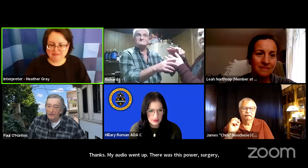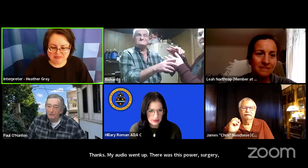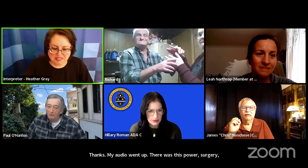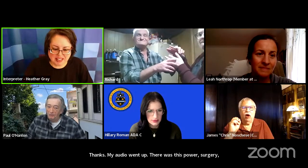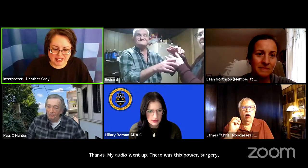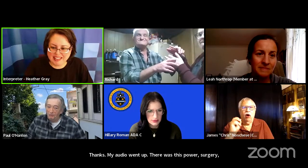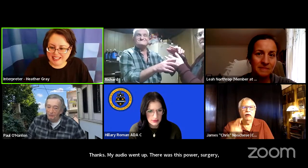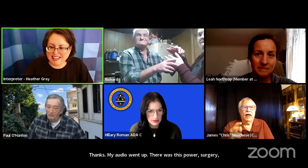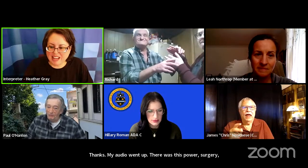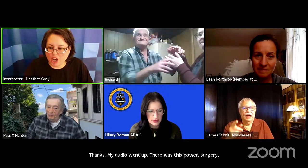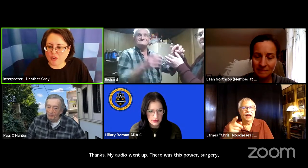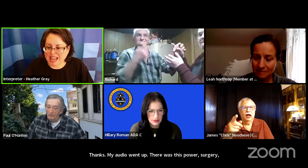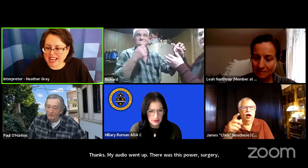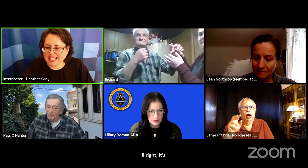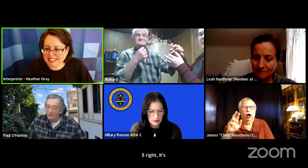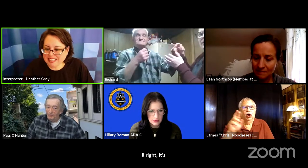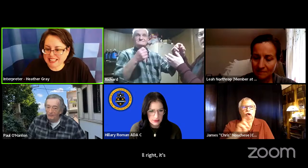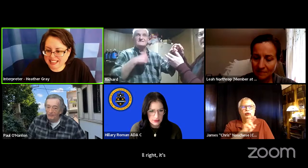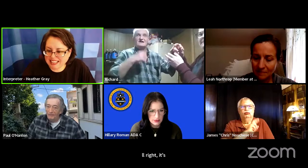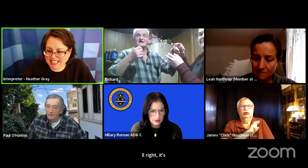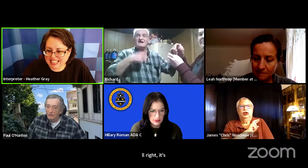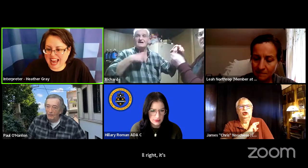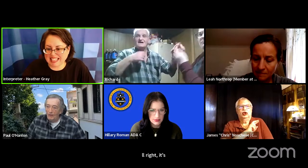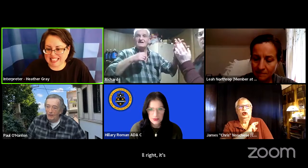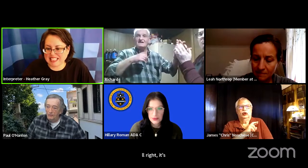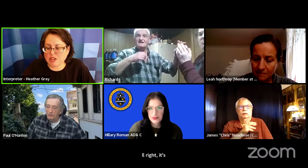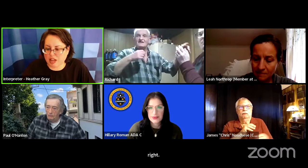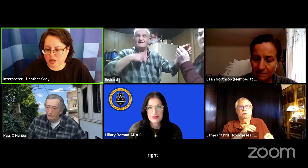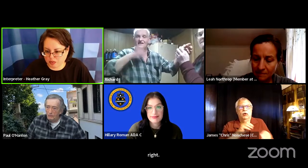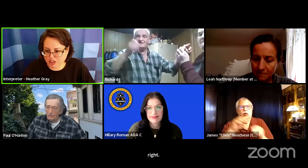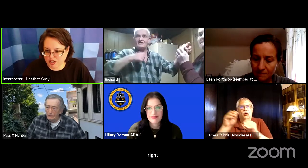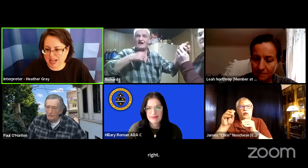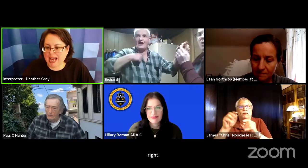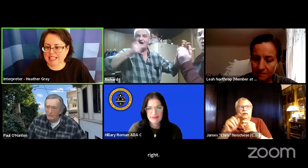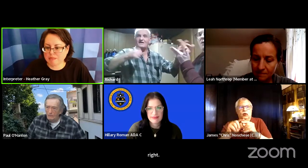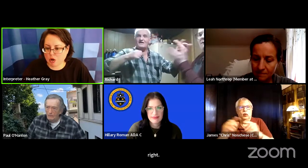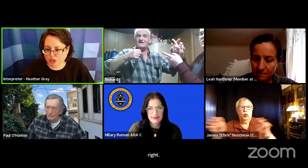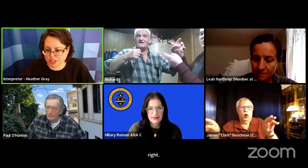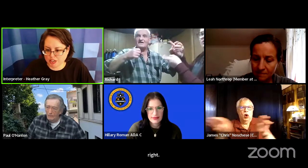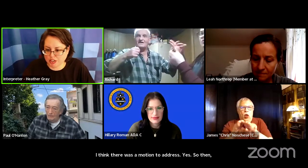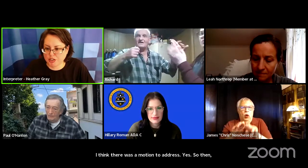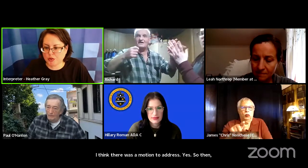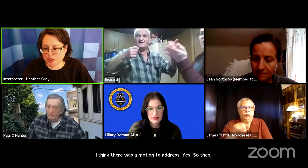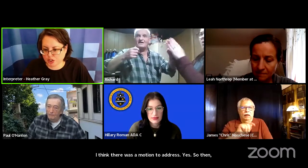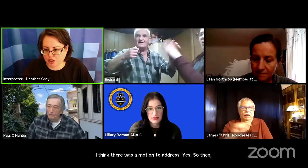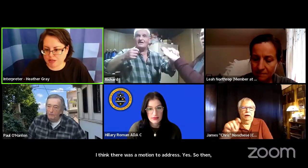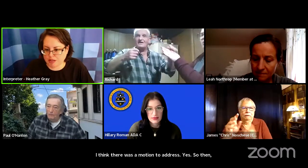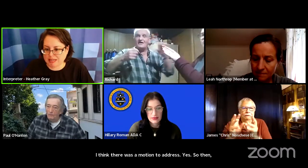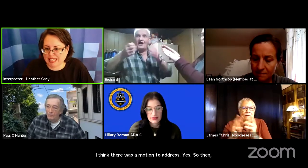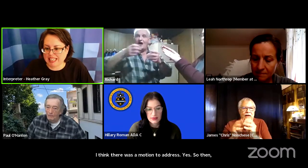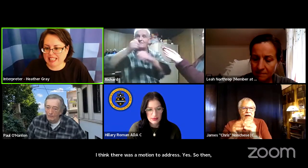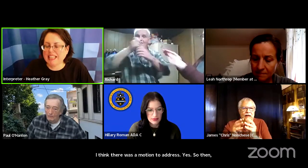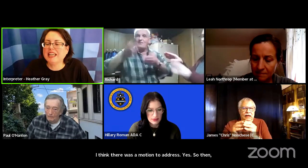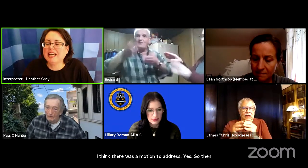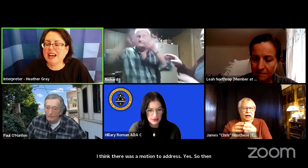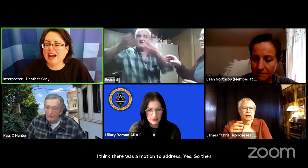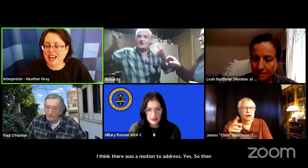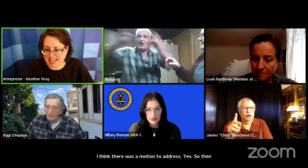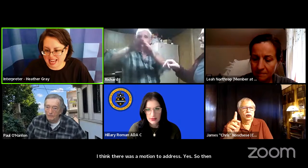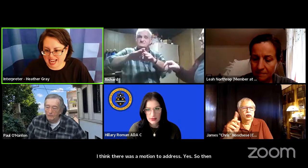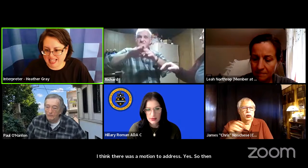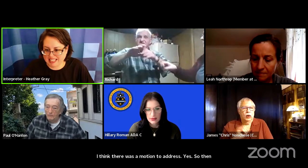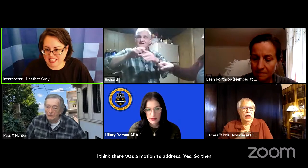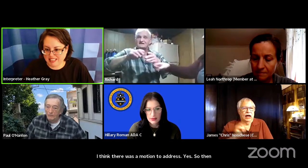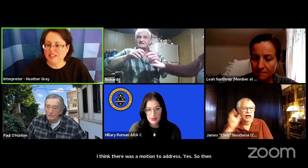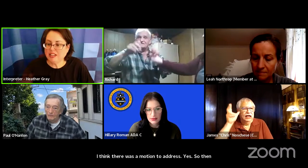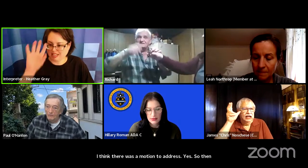All right, I think there was a motion to adjourn the meeting. Yes, so then Richard has motioned to adjourn the meeting.